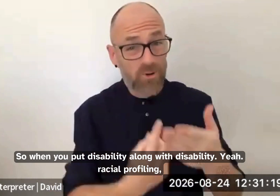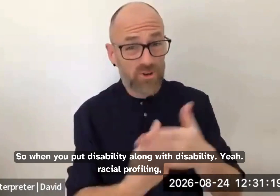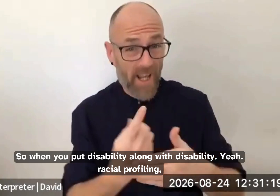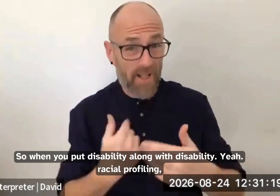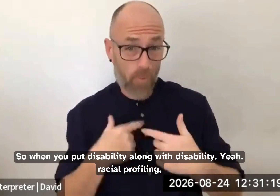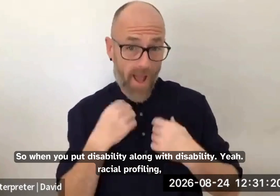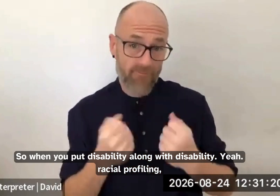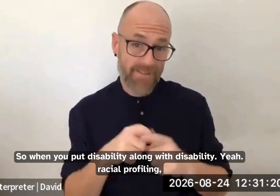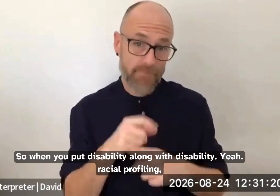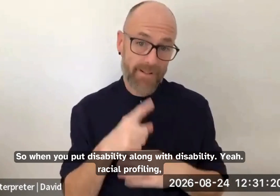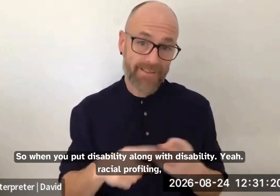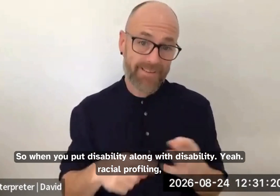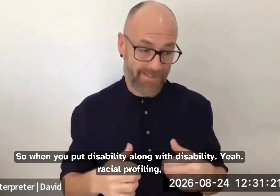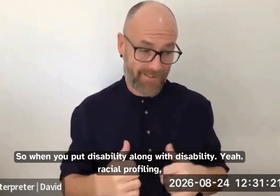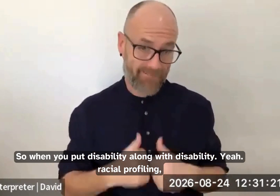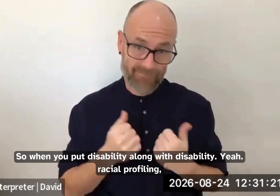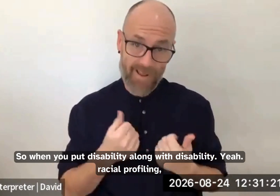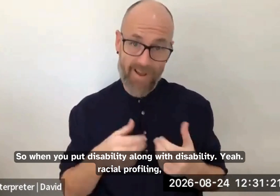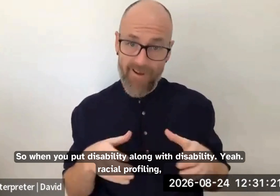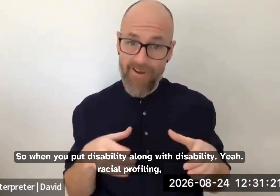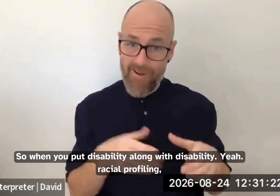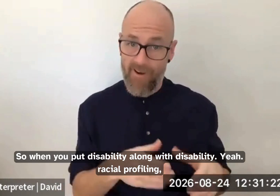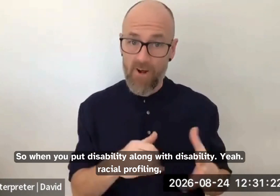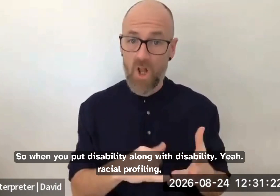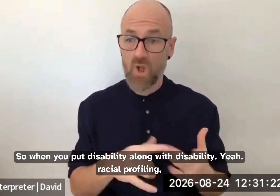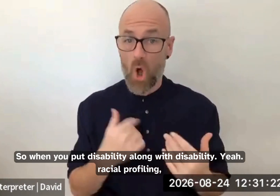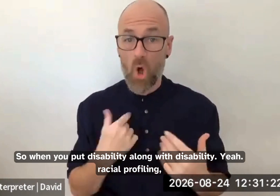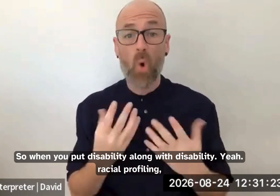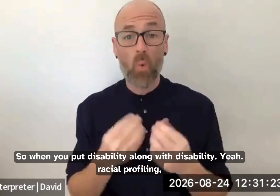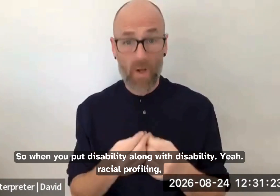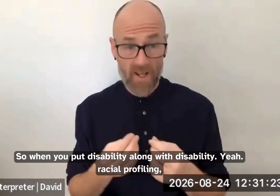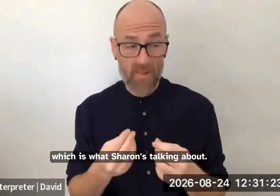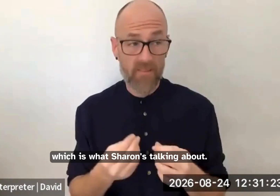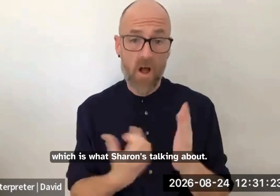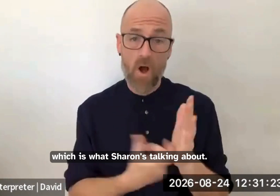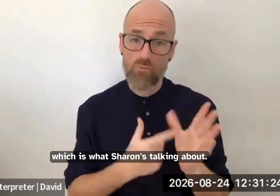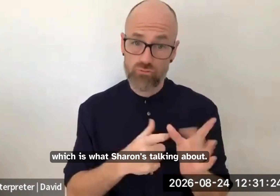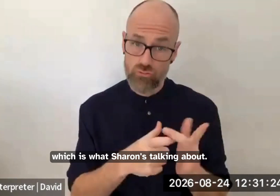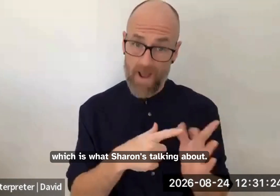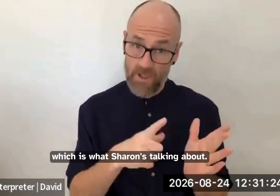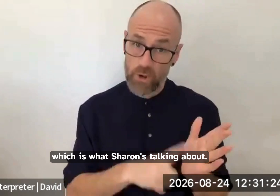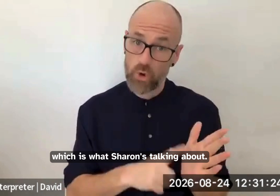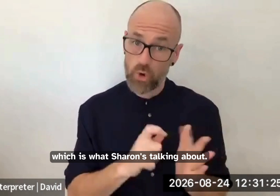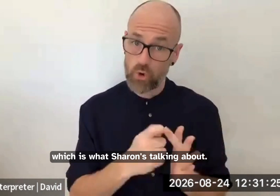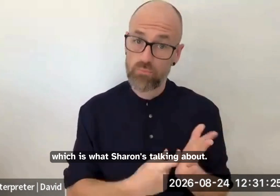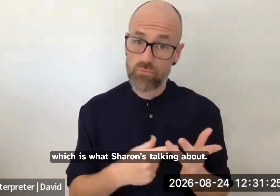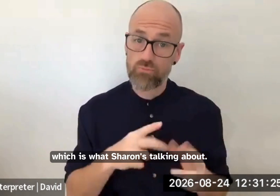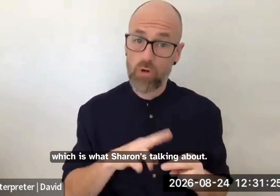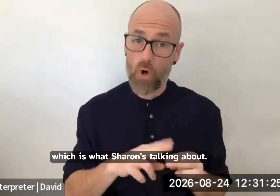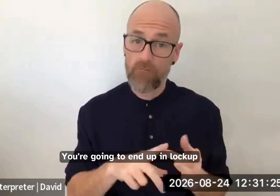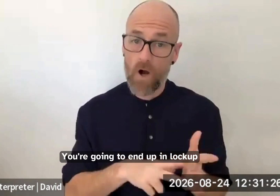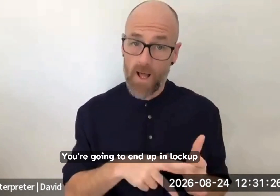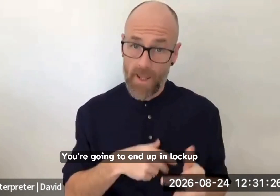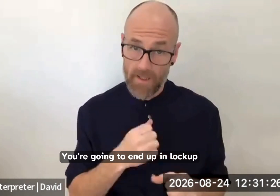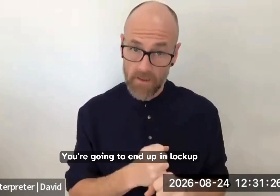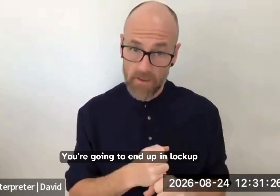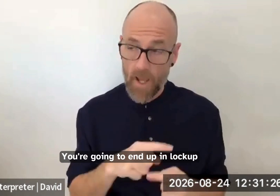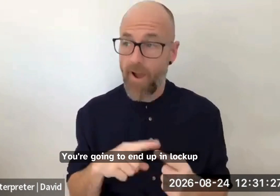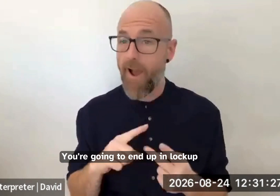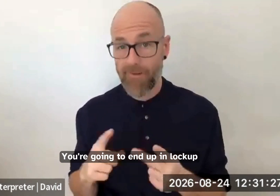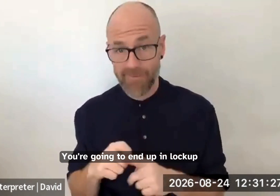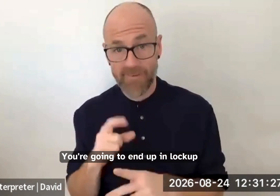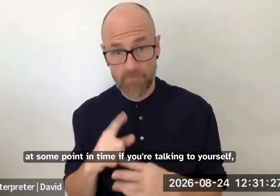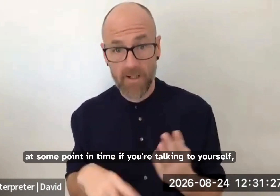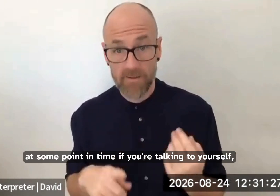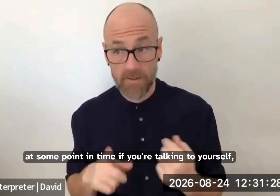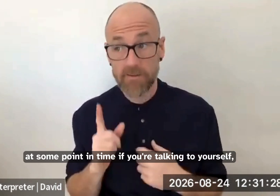So when you put disability along with racial profiling, which is what Sharon's talking about, you're going to end